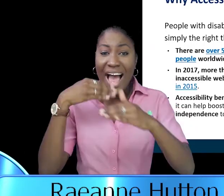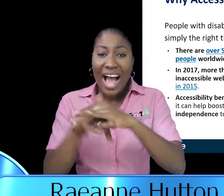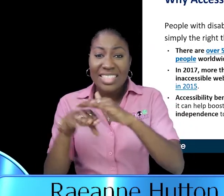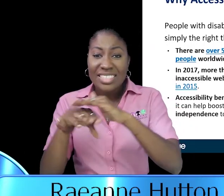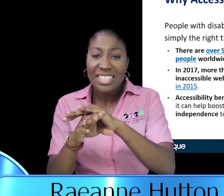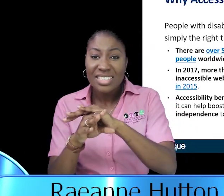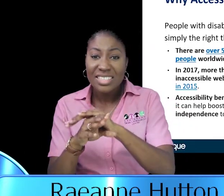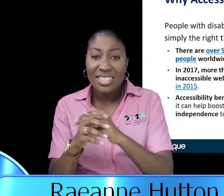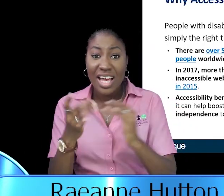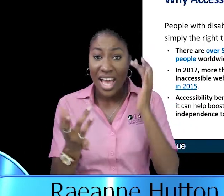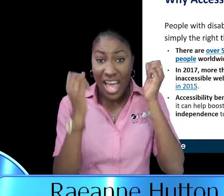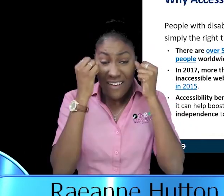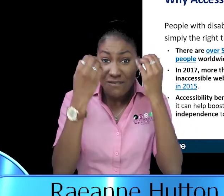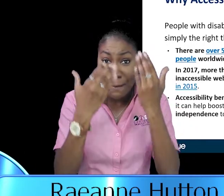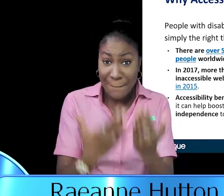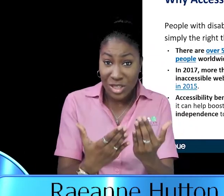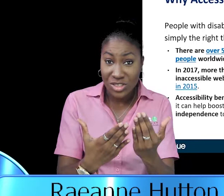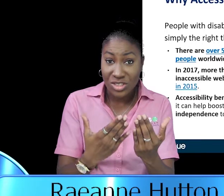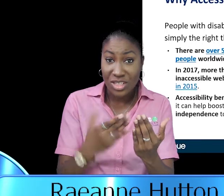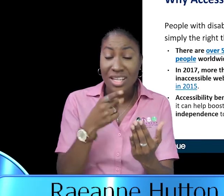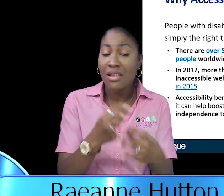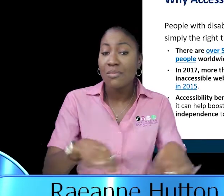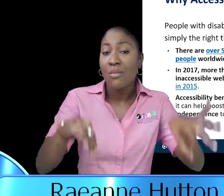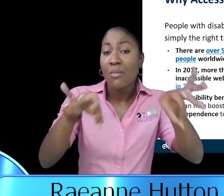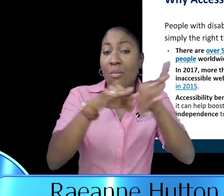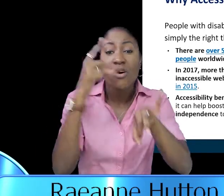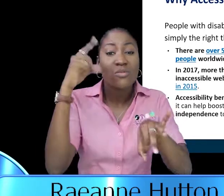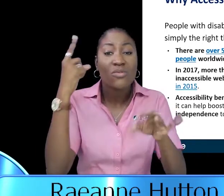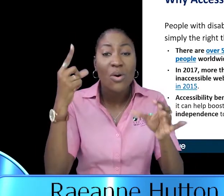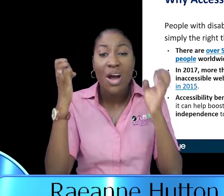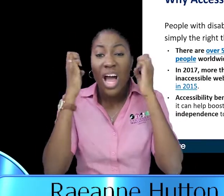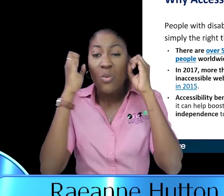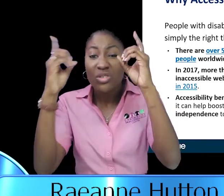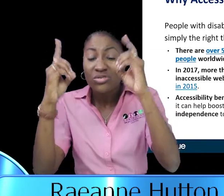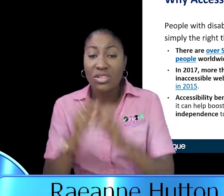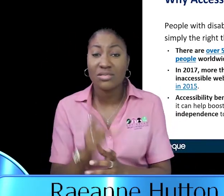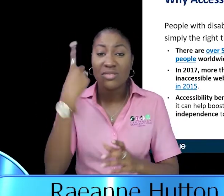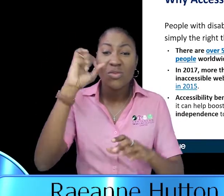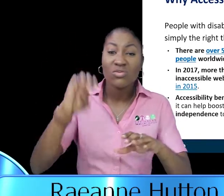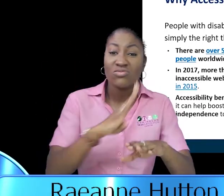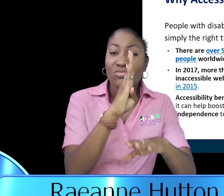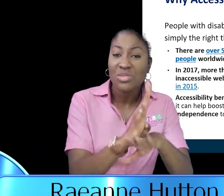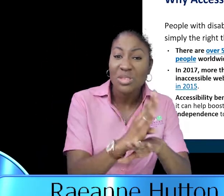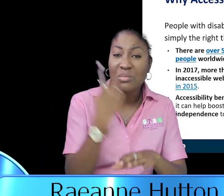Access to information is a key thing for education, employment,